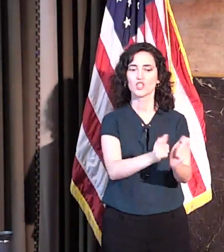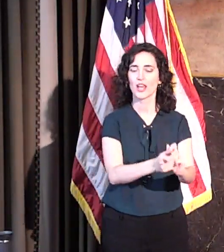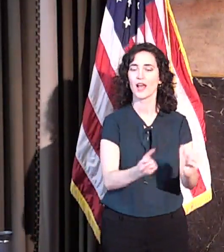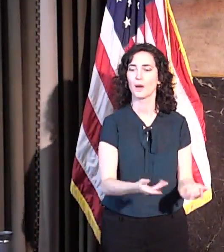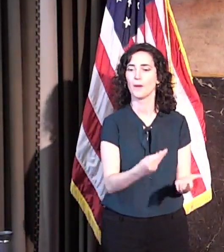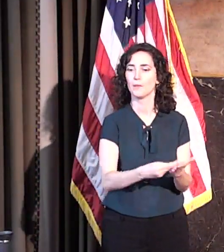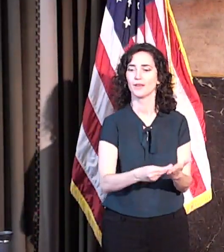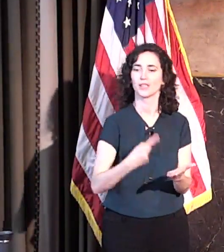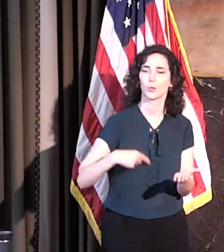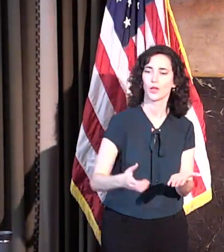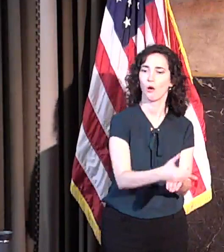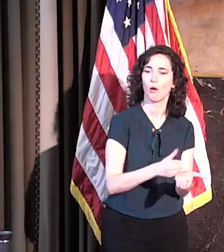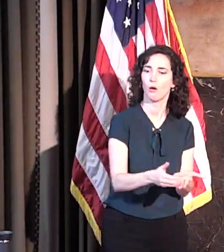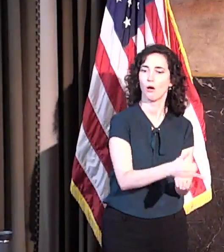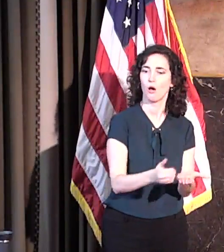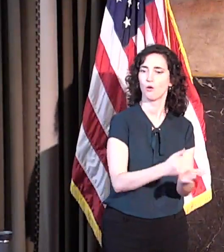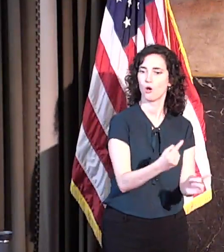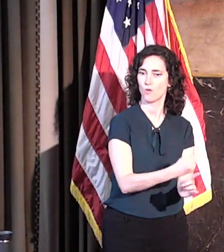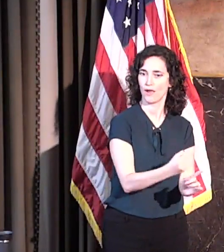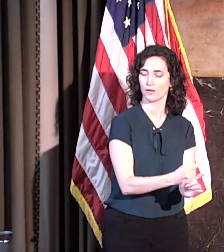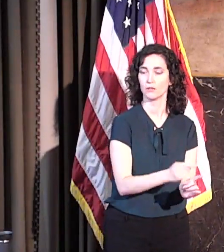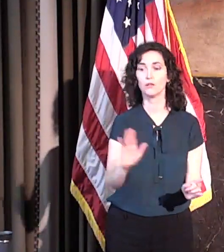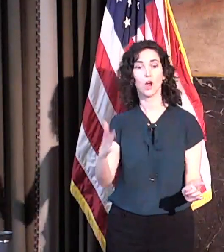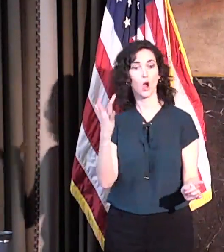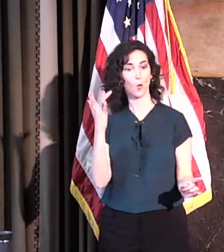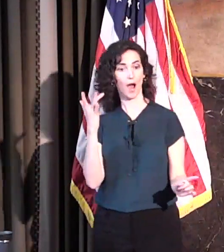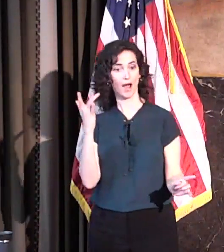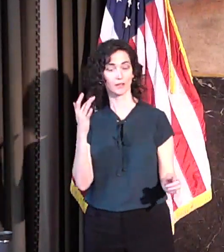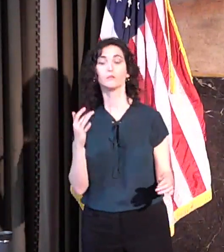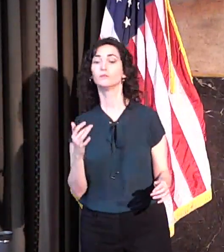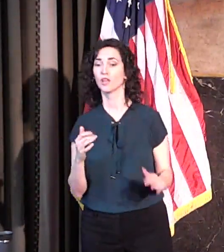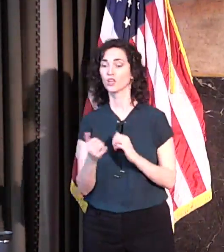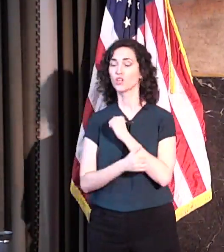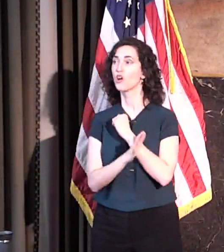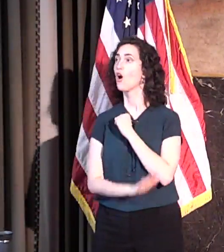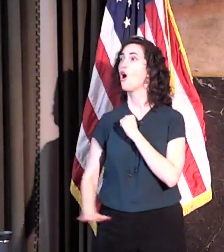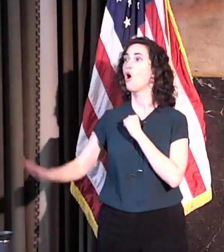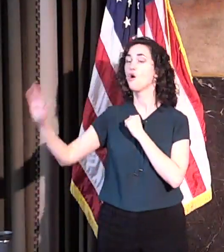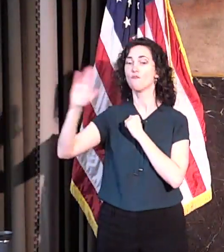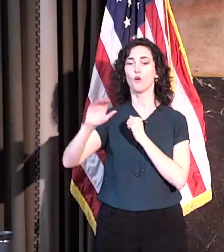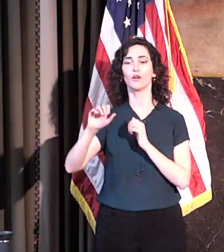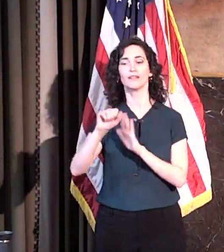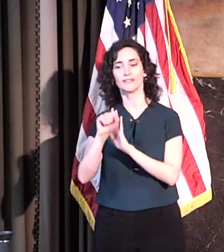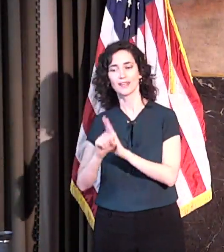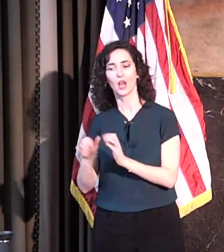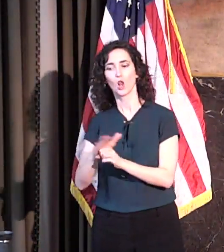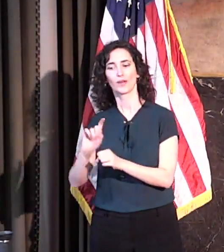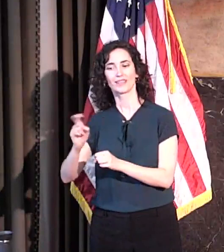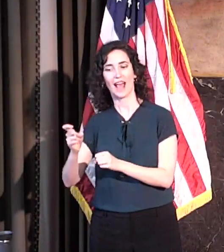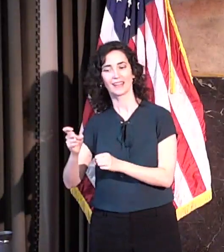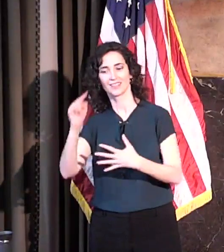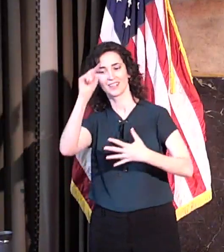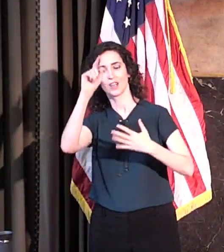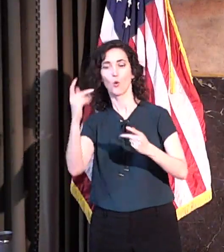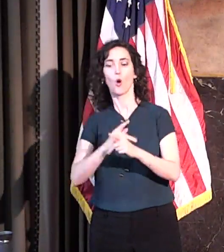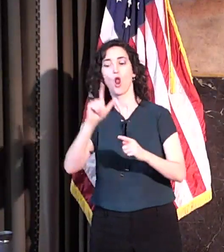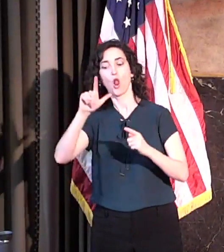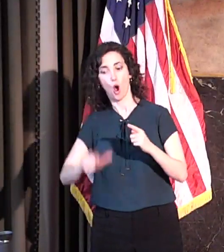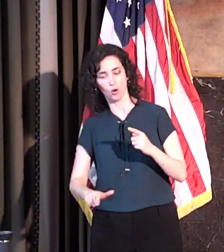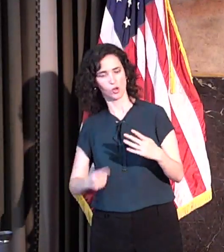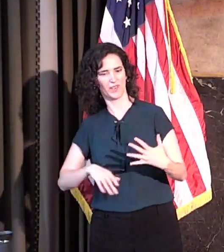is we already have one of the 5 lowest combined state and local tax burdens in the country. Secondly, we know that